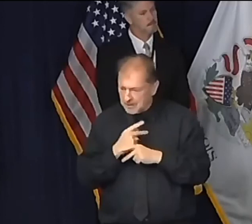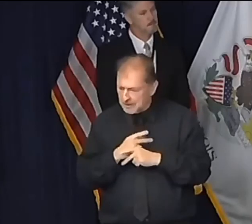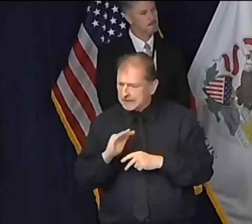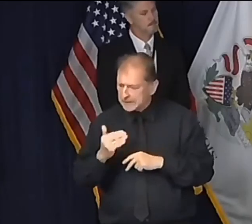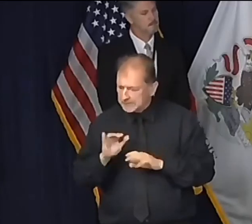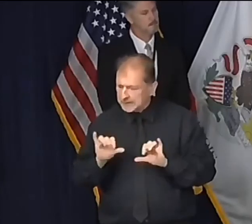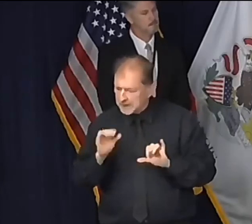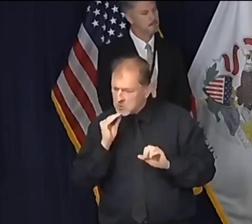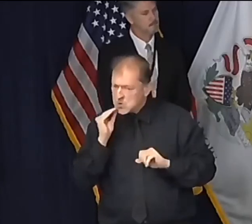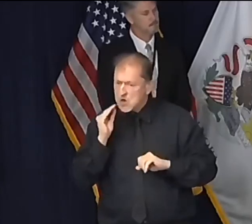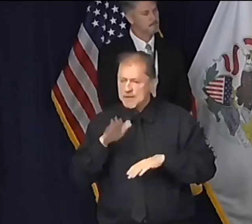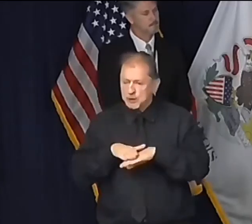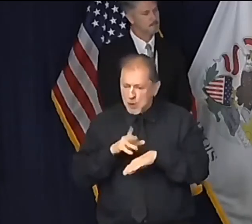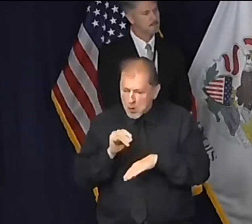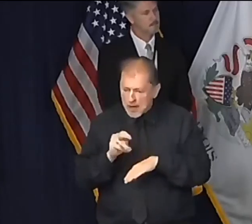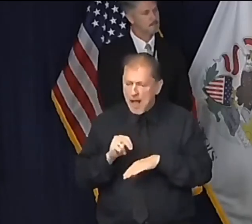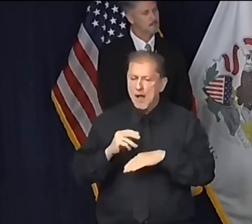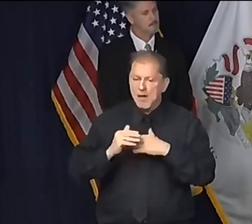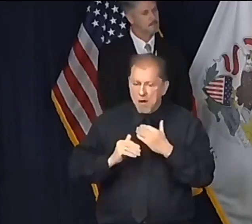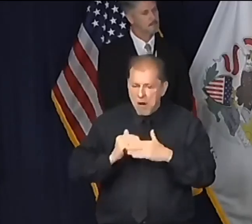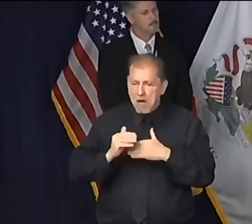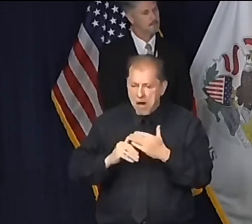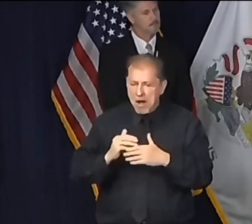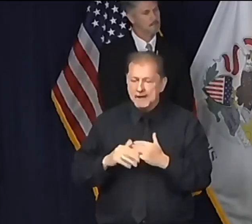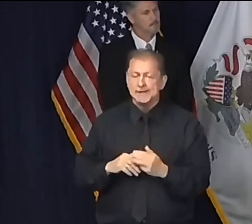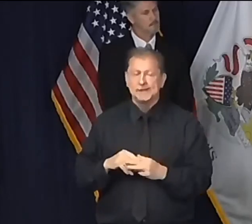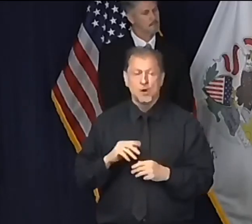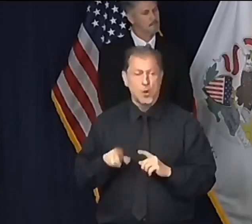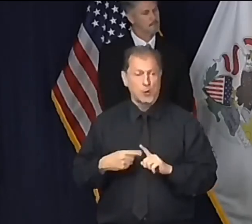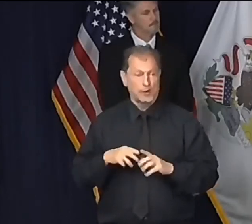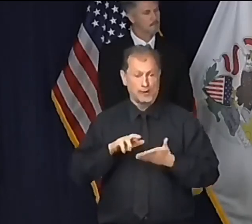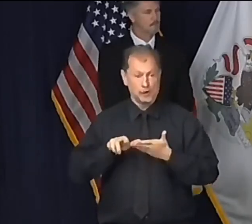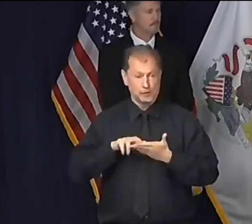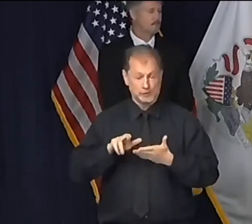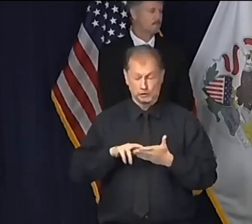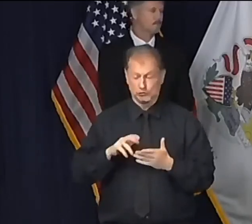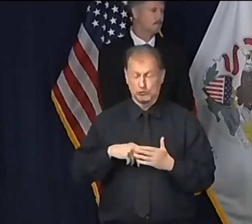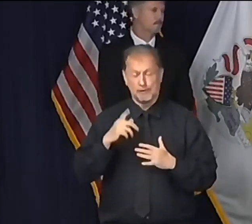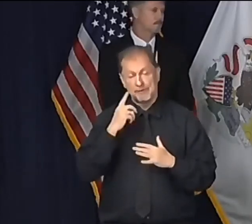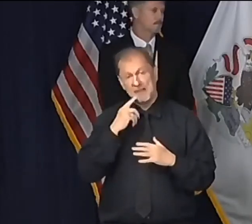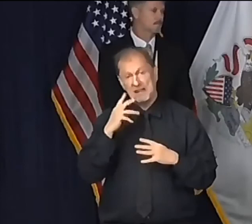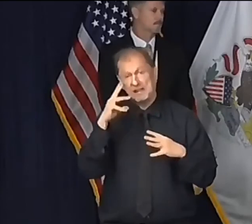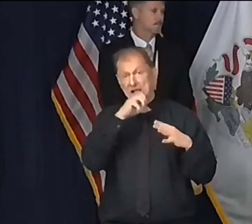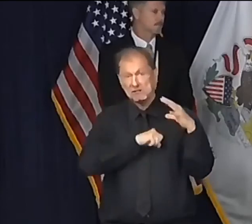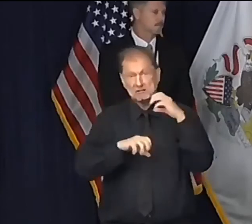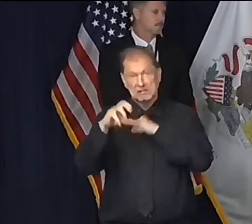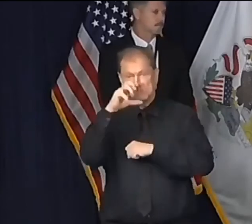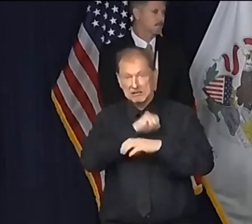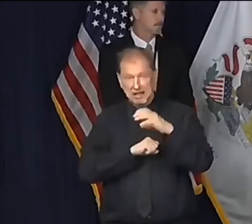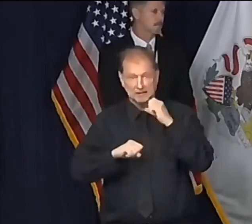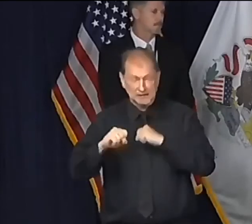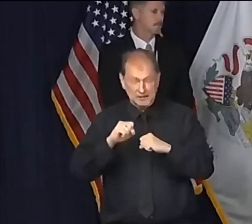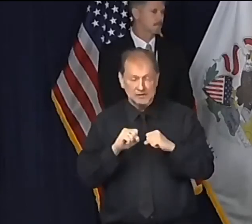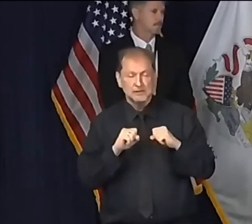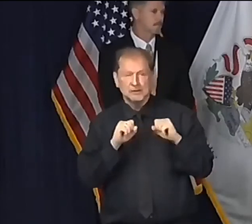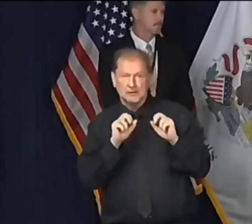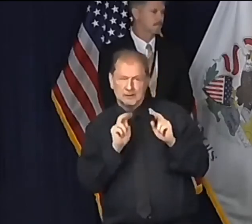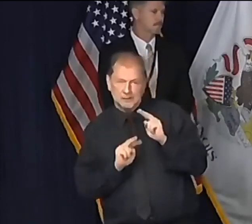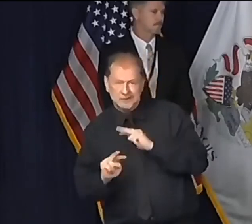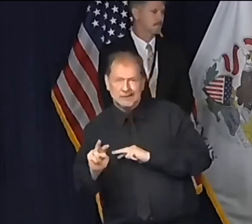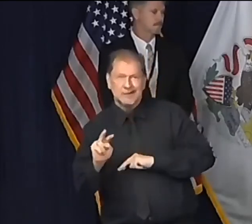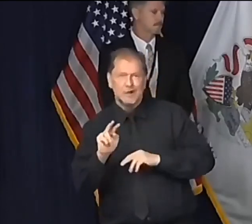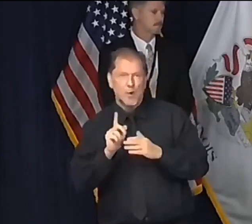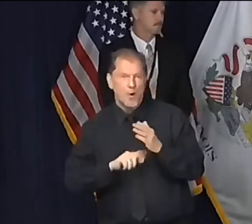these models about that's very important for determining, peaking and resource necessary to